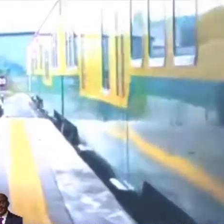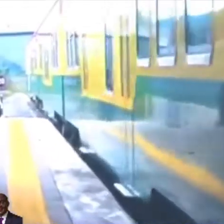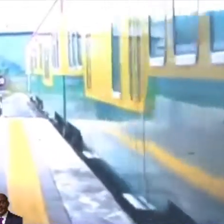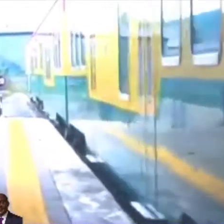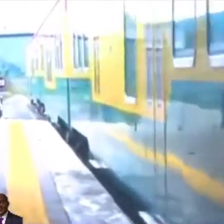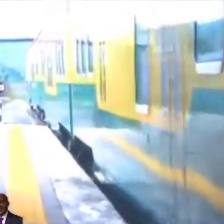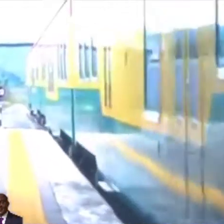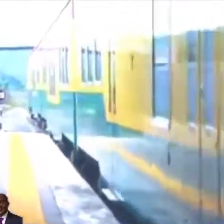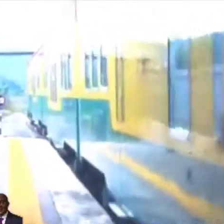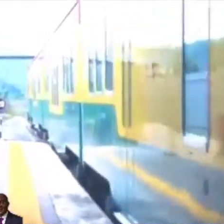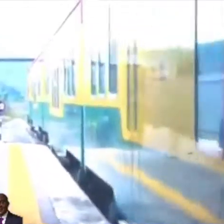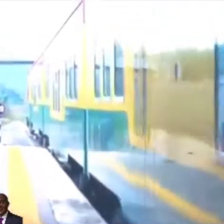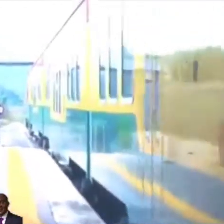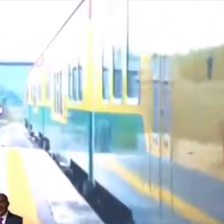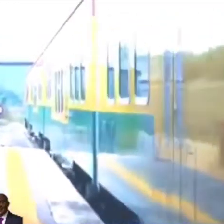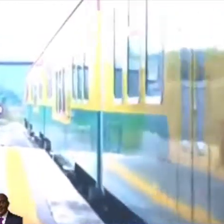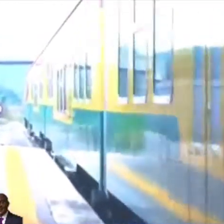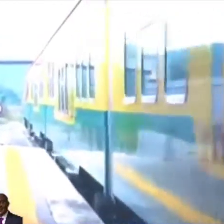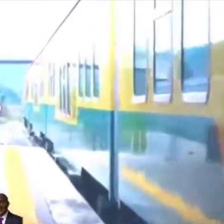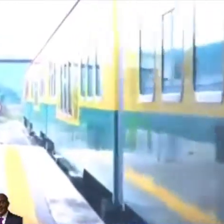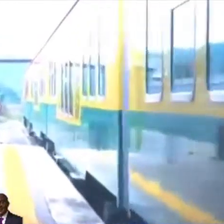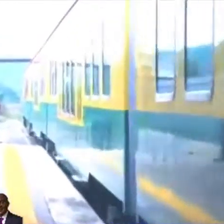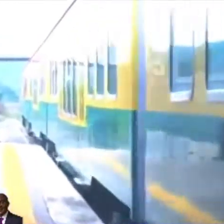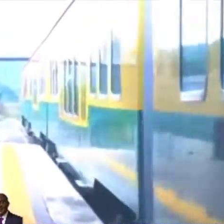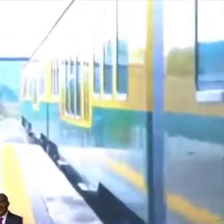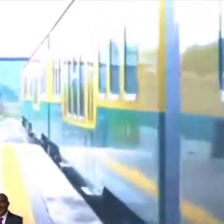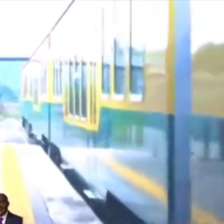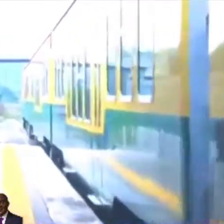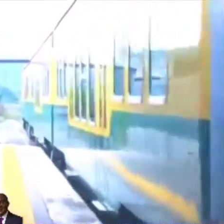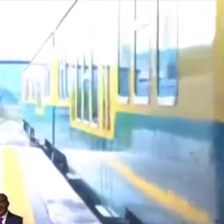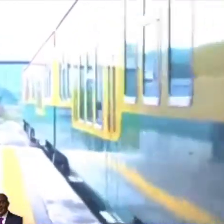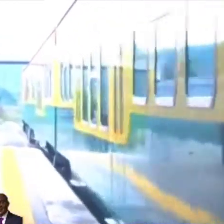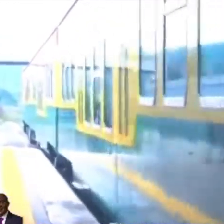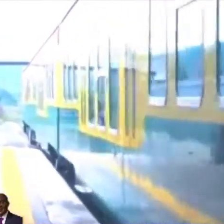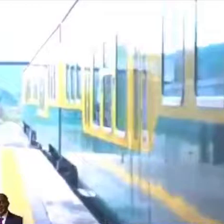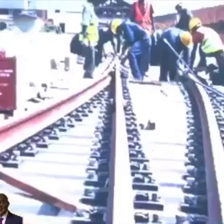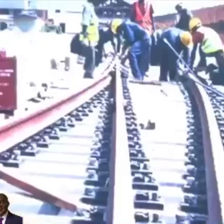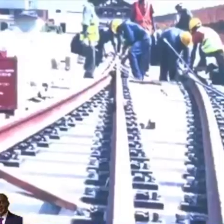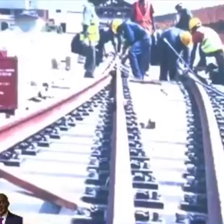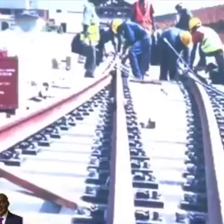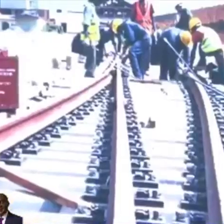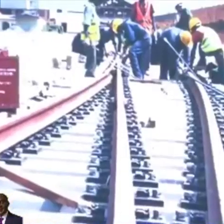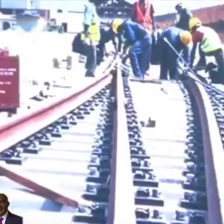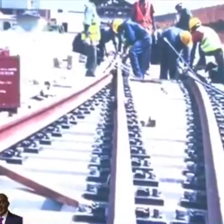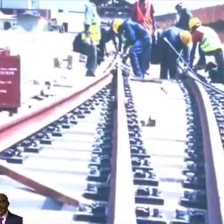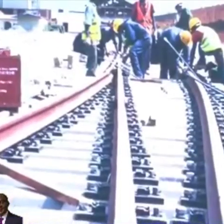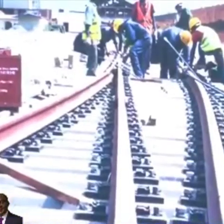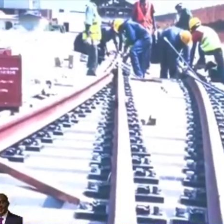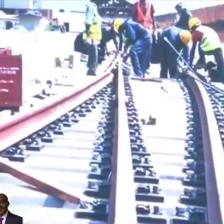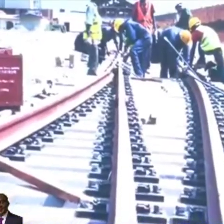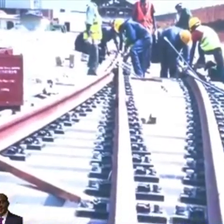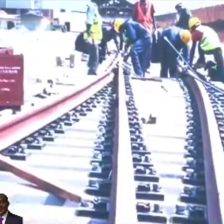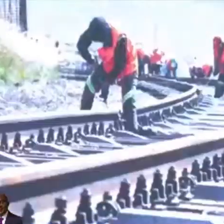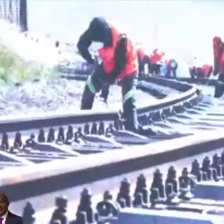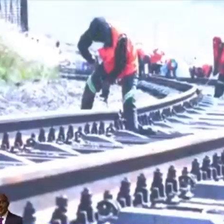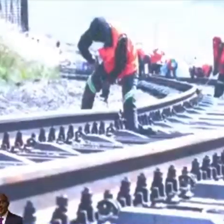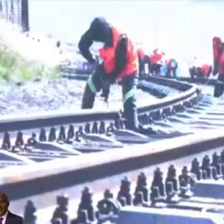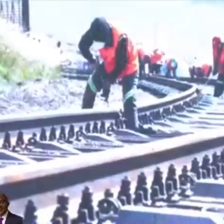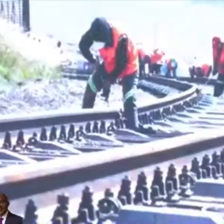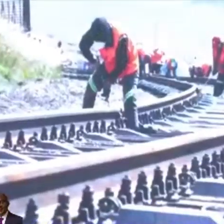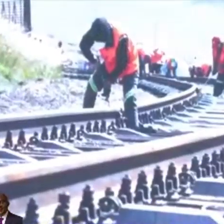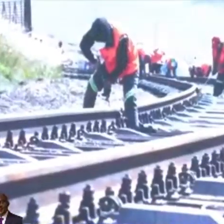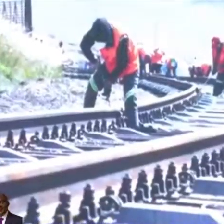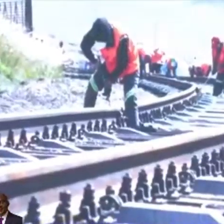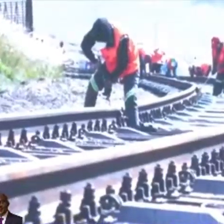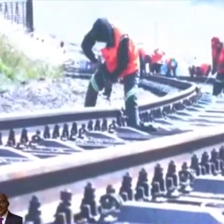And to truly optimize our internal transportation options, this government is redeveloping our railroad